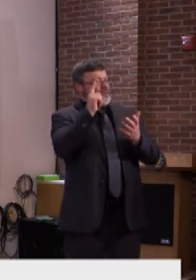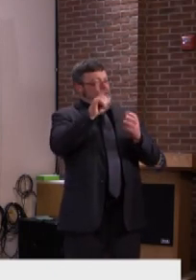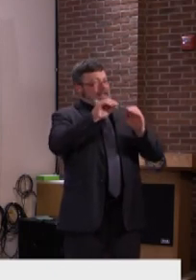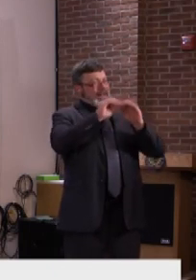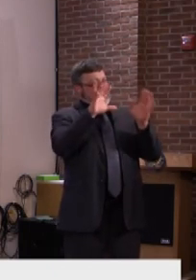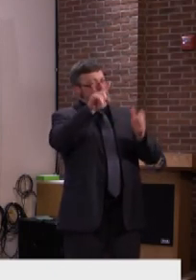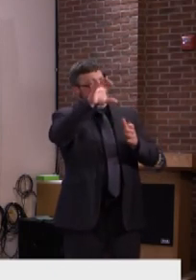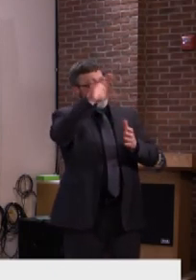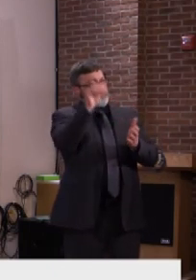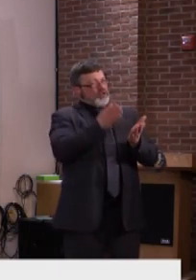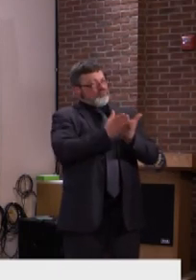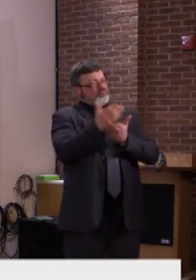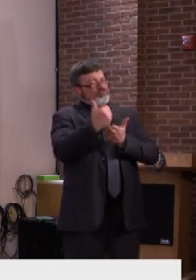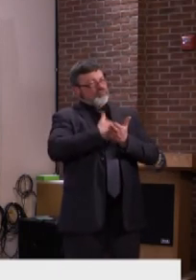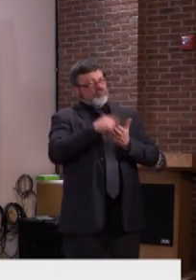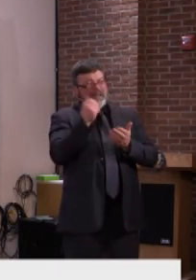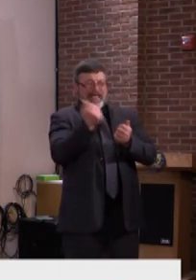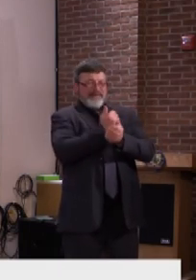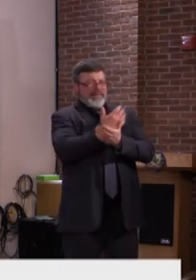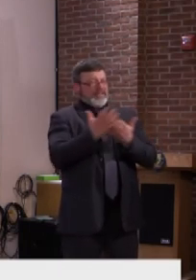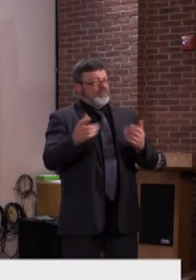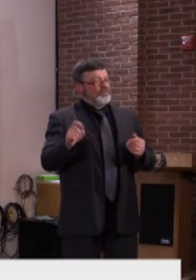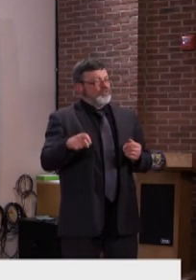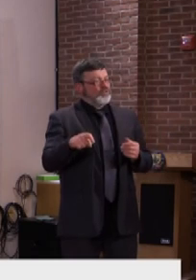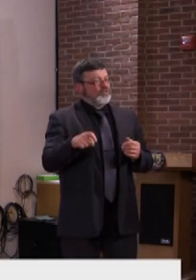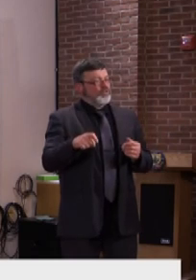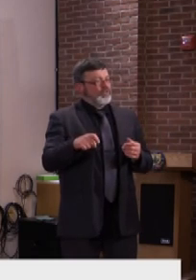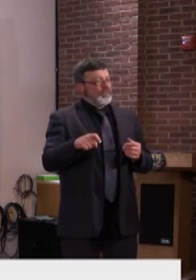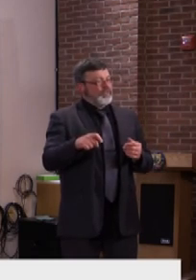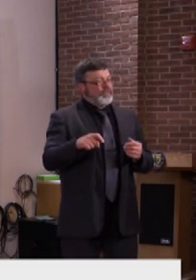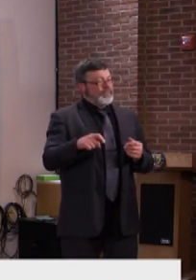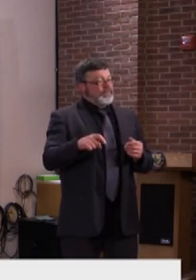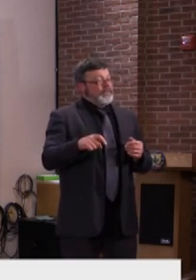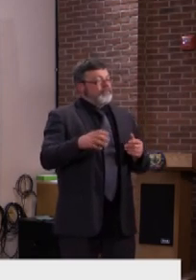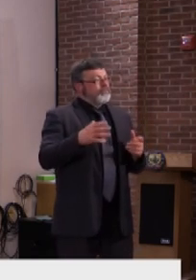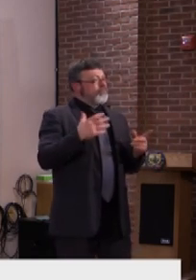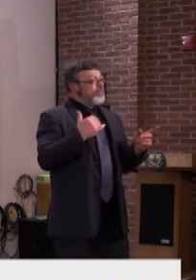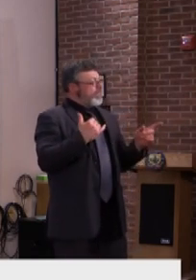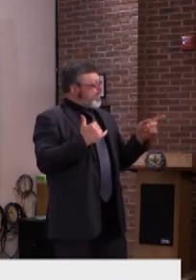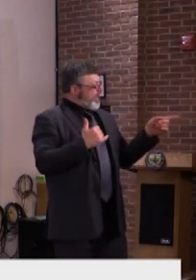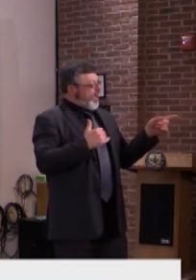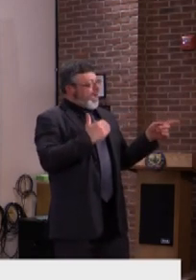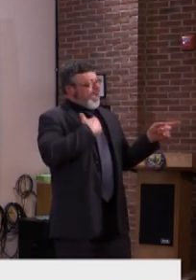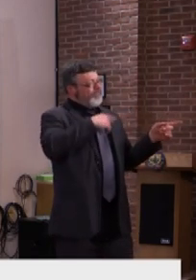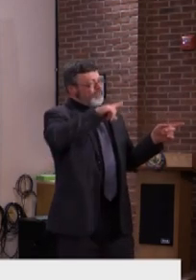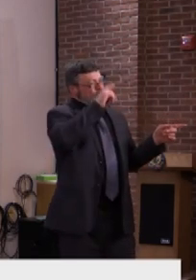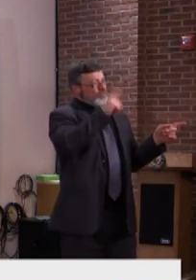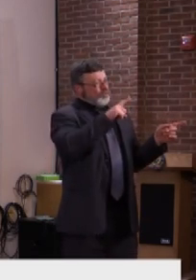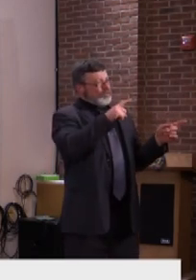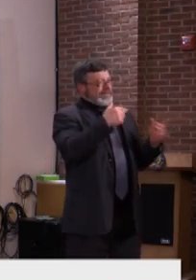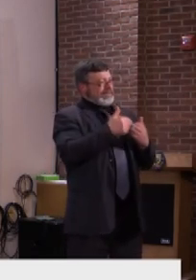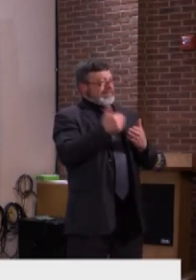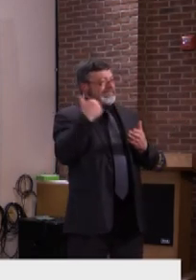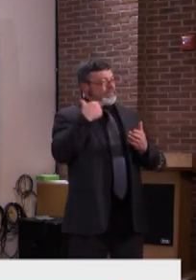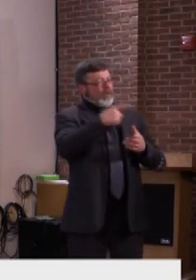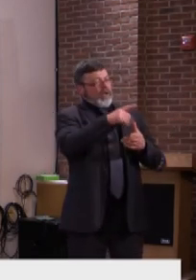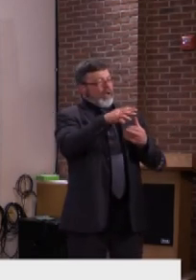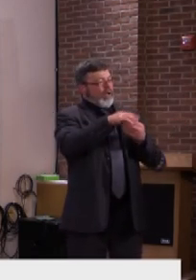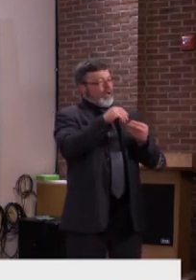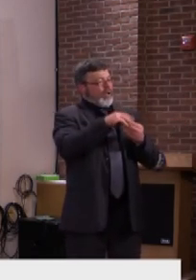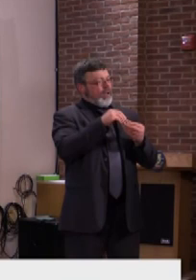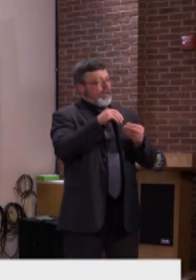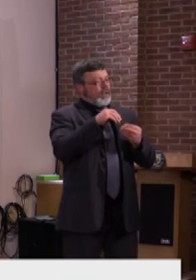foia uh as well i wanted to go back to the uh the s30 um i meant to mention that uh